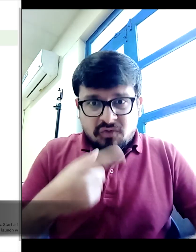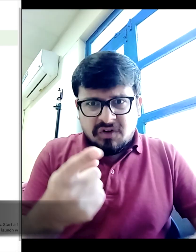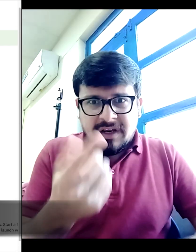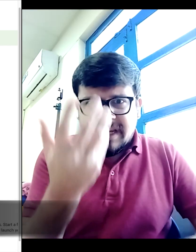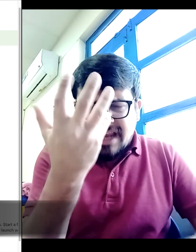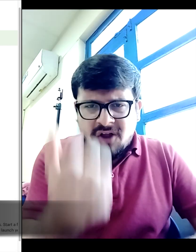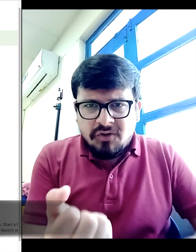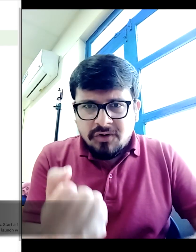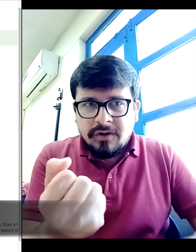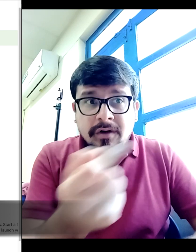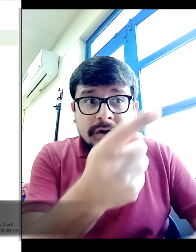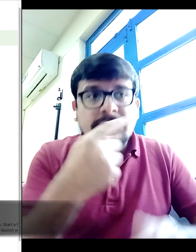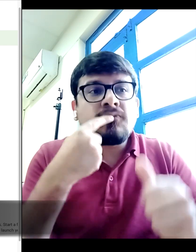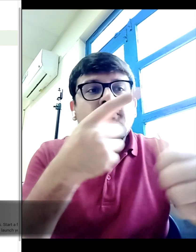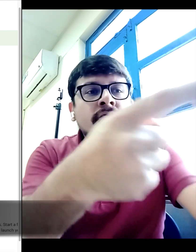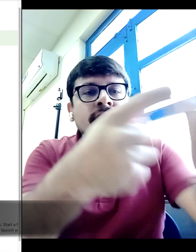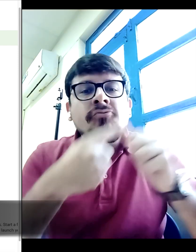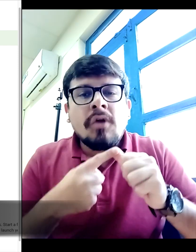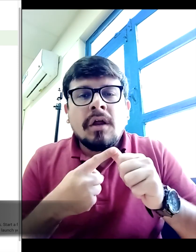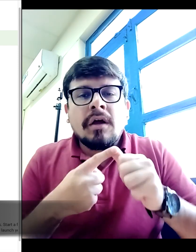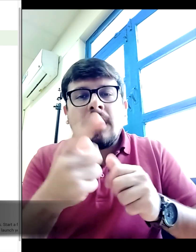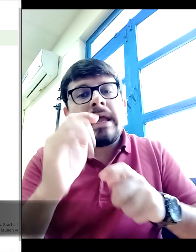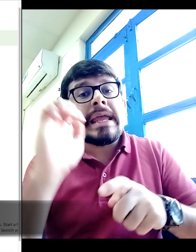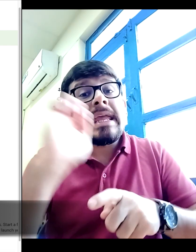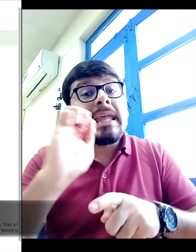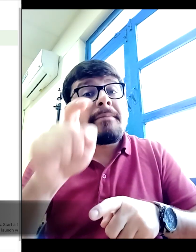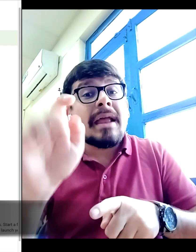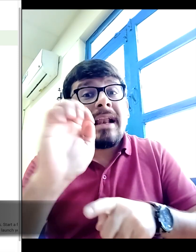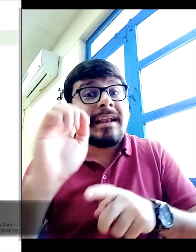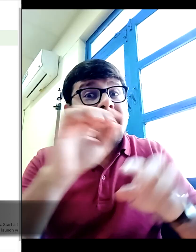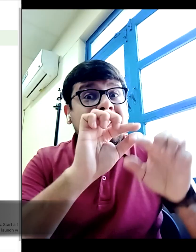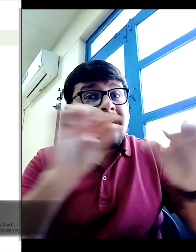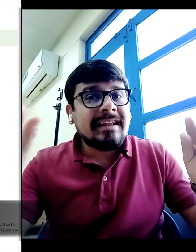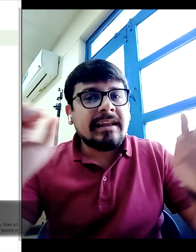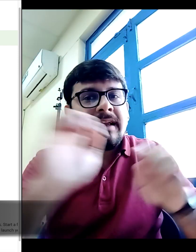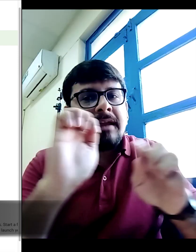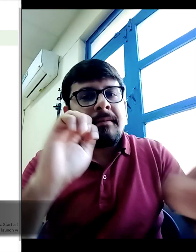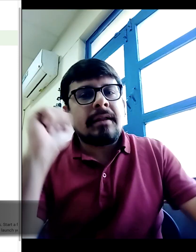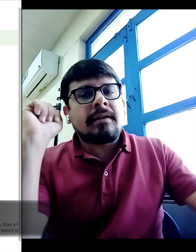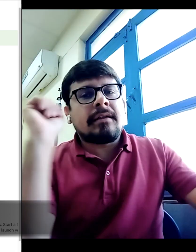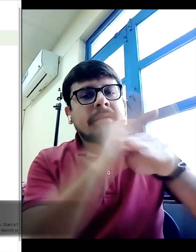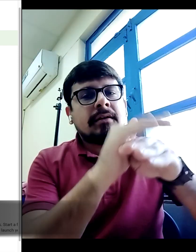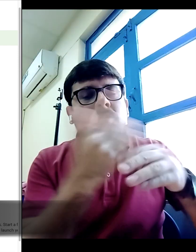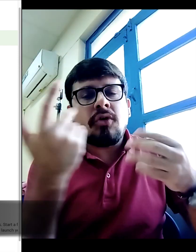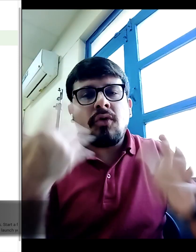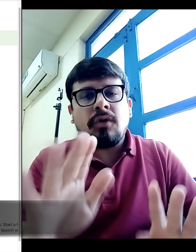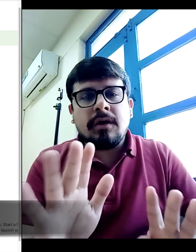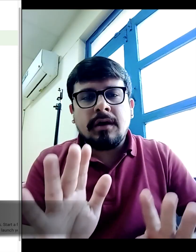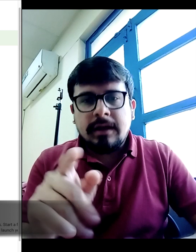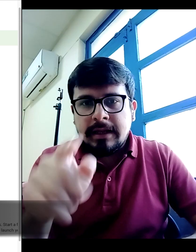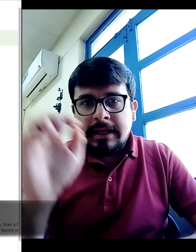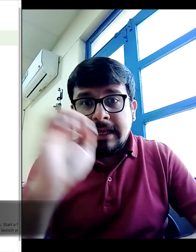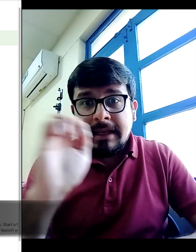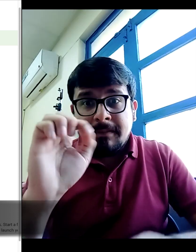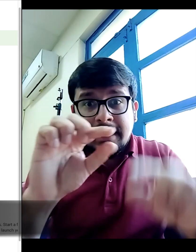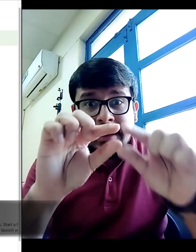logos for me. I can go back, I can edit this logo, or I can download this